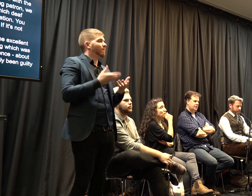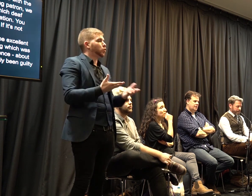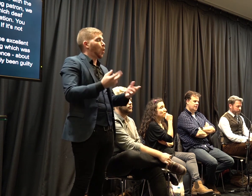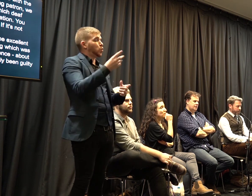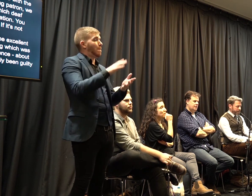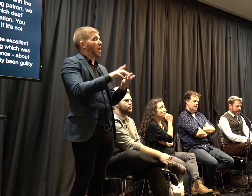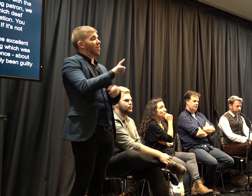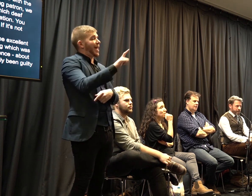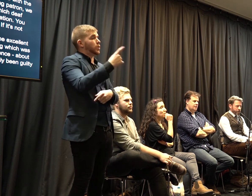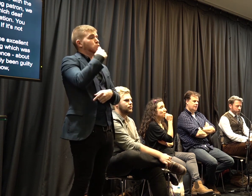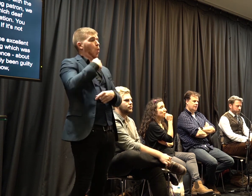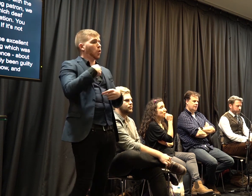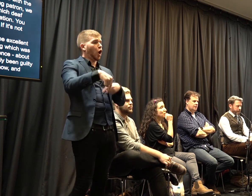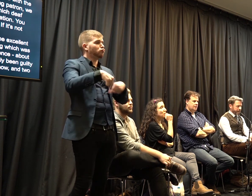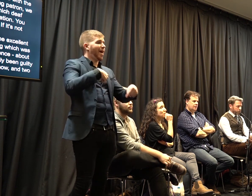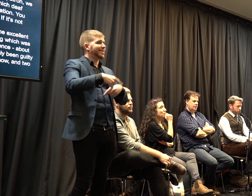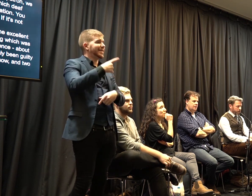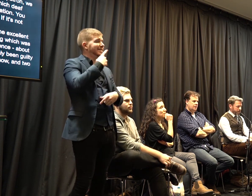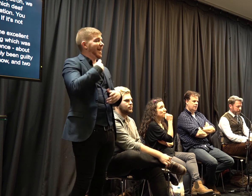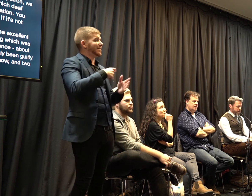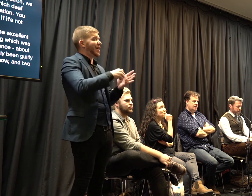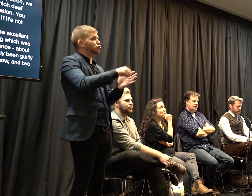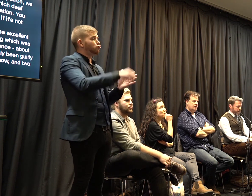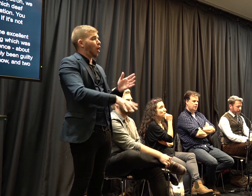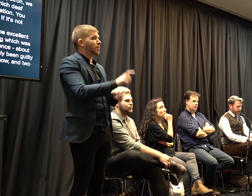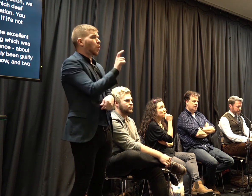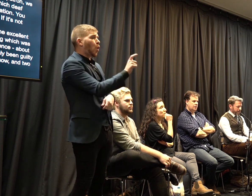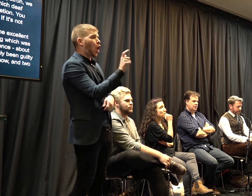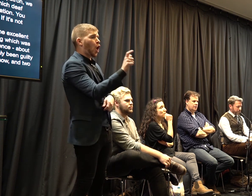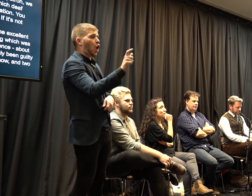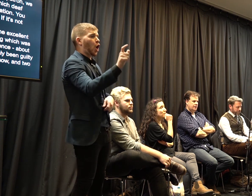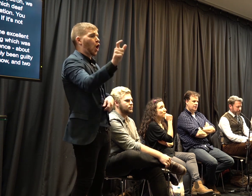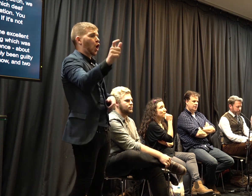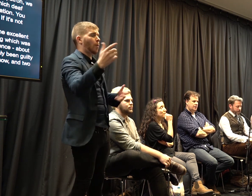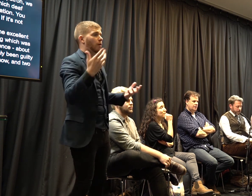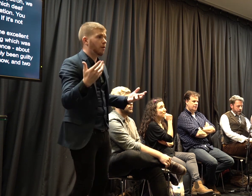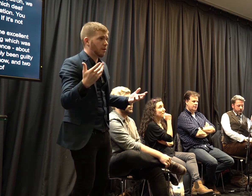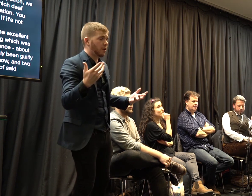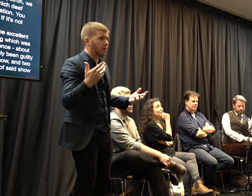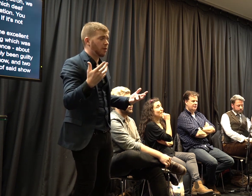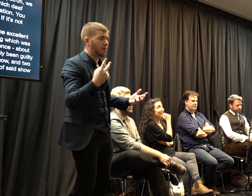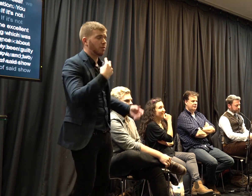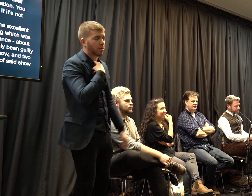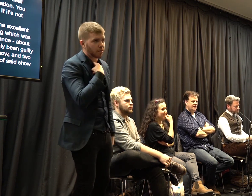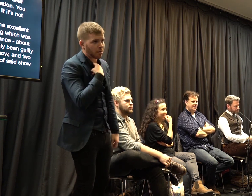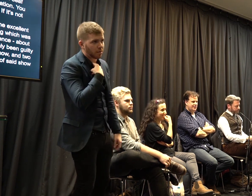2 months later being told by the director of said show that they'd taken out all the words. Which was disappointing.